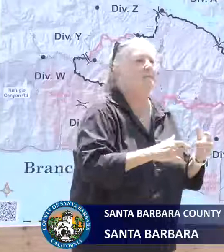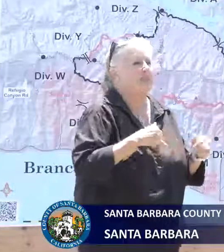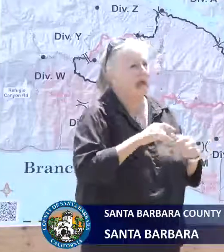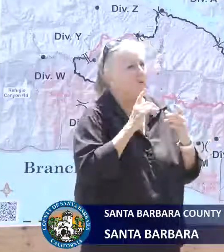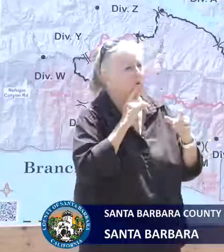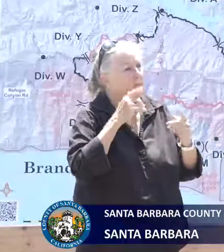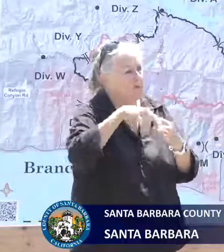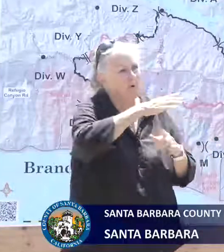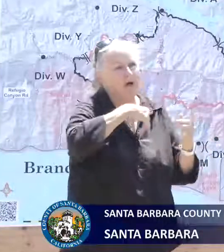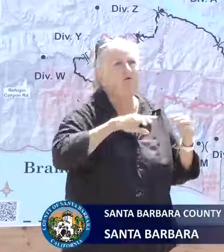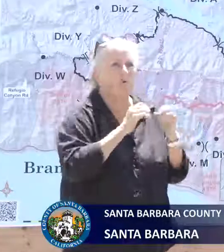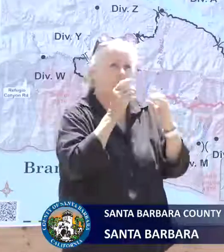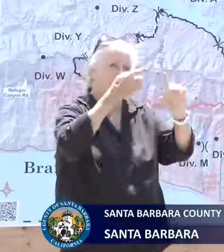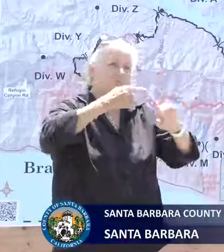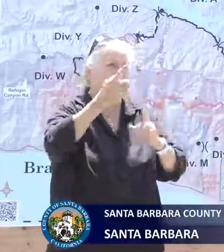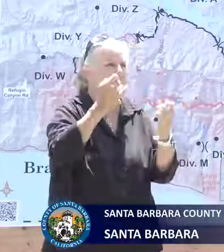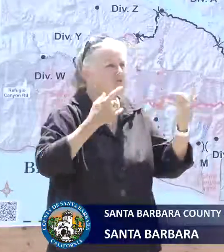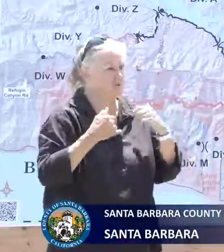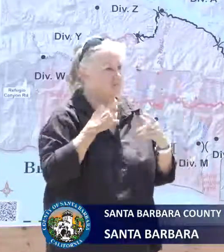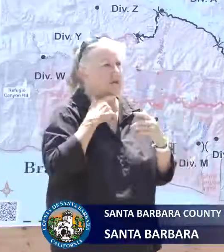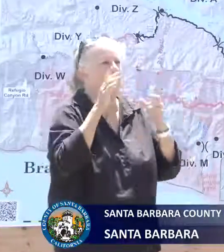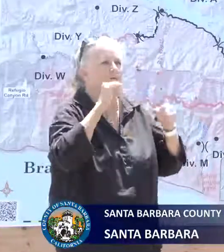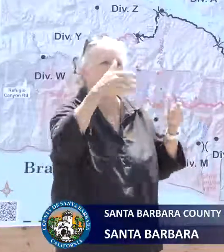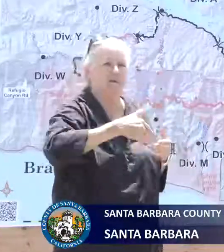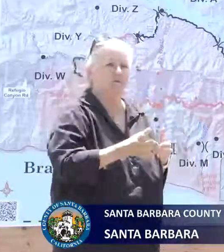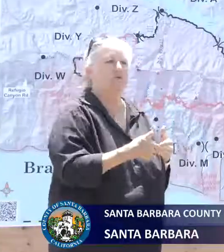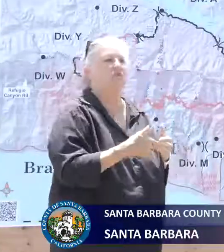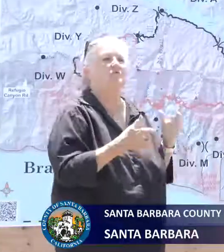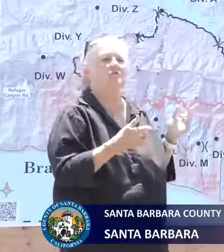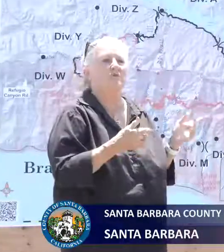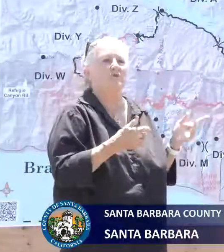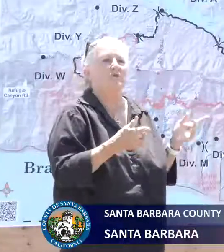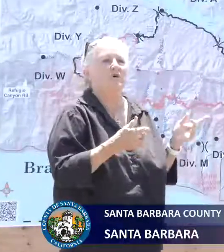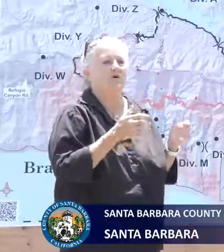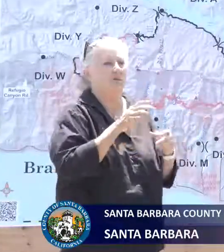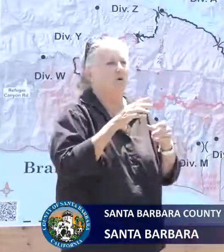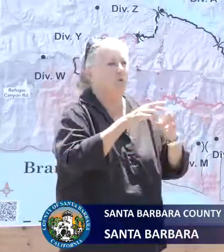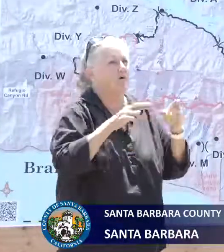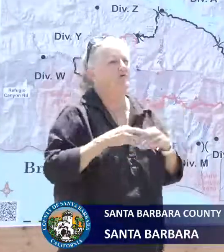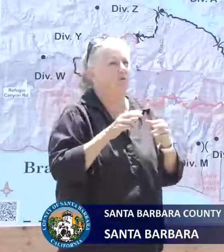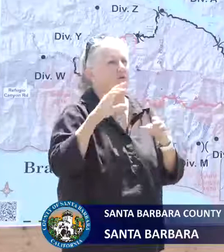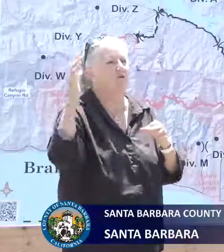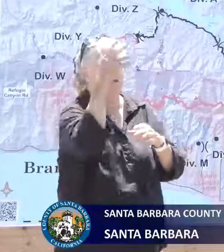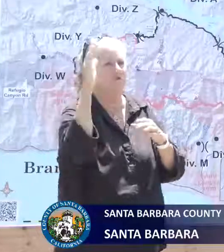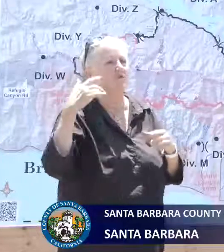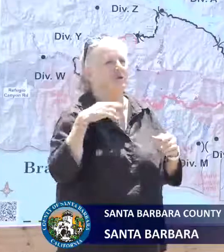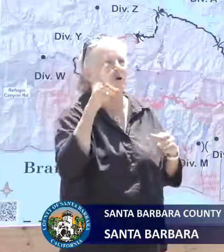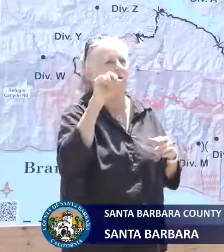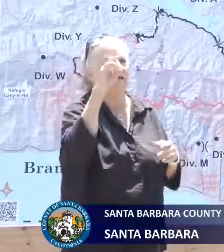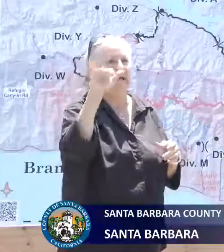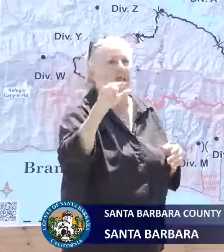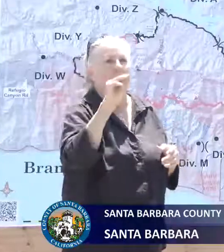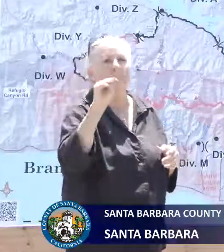specific operations. But right now I'd like to introduce the Regional Forester from Region 5, Randy Moore.